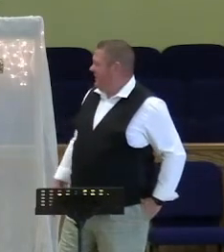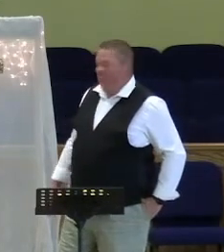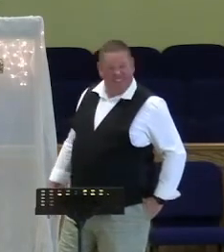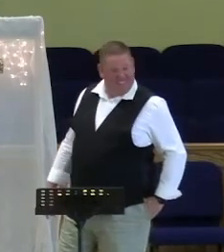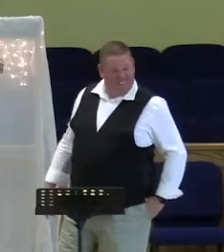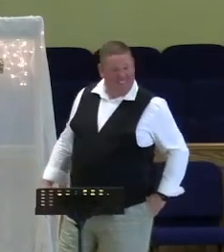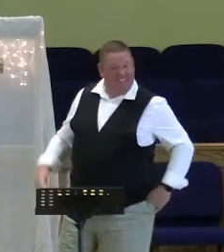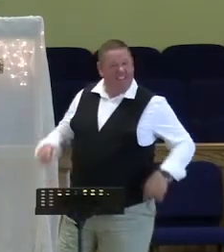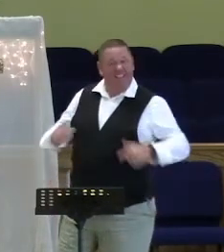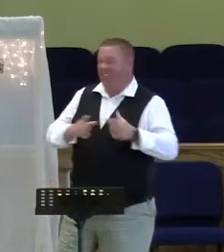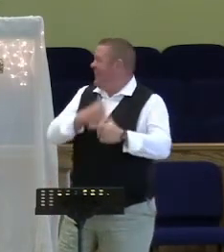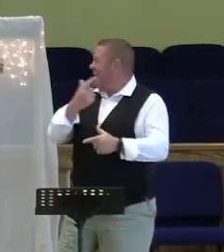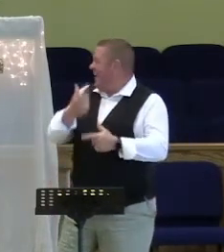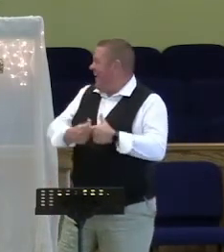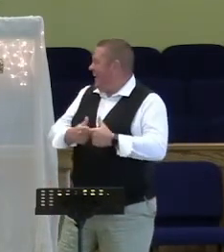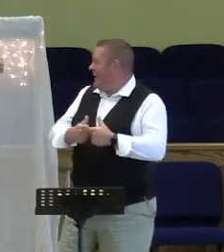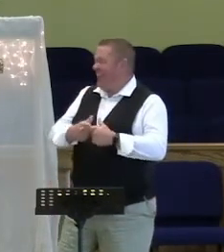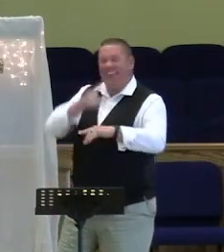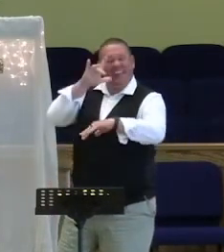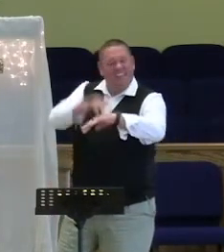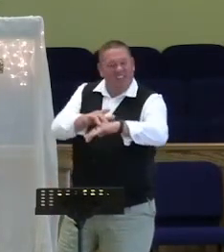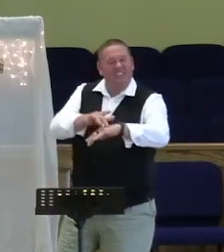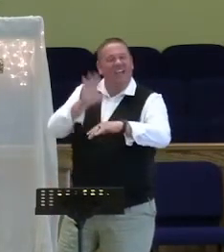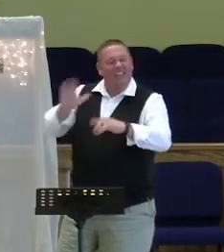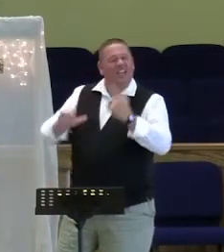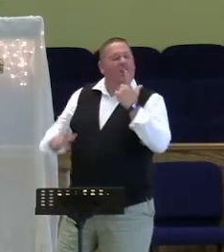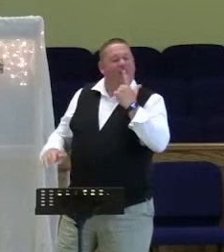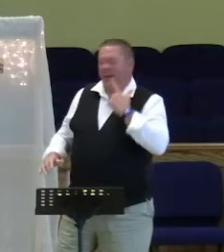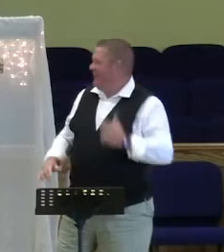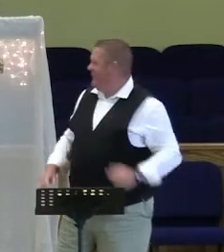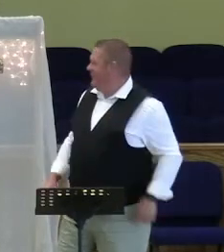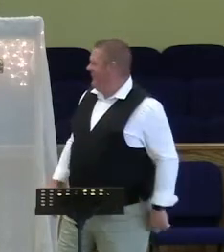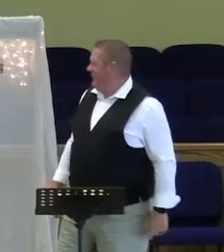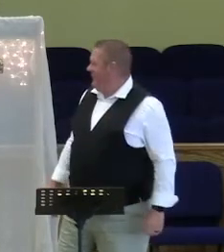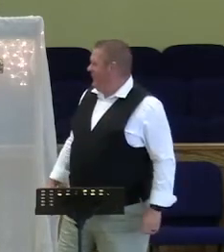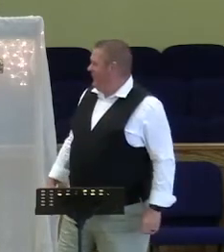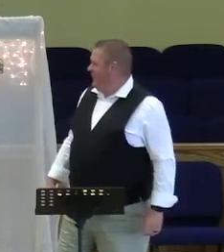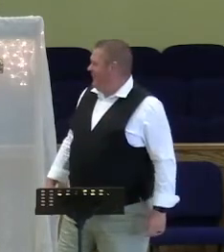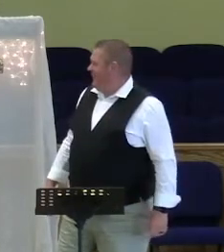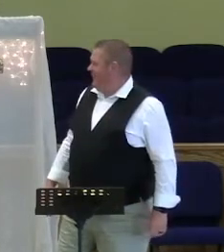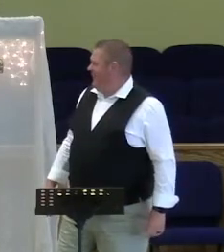And then he touched his tongue.